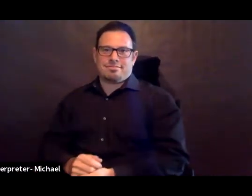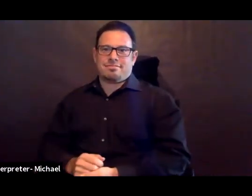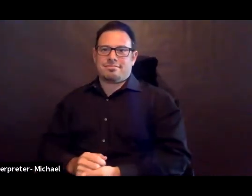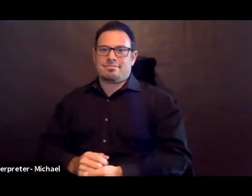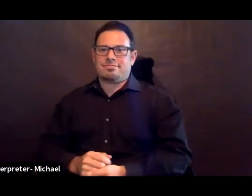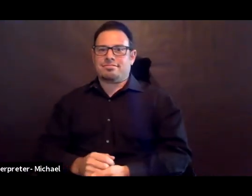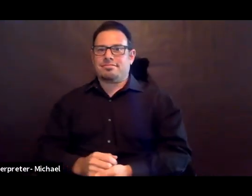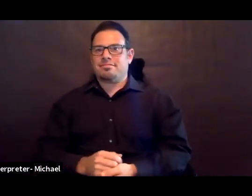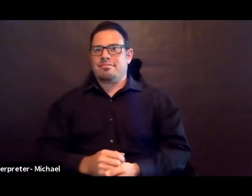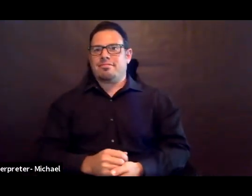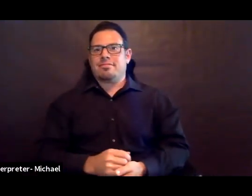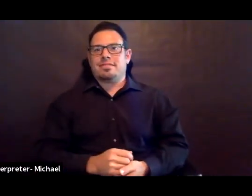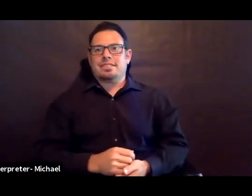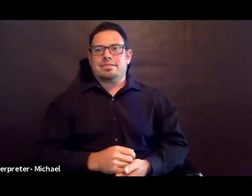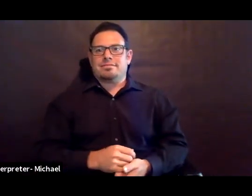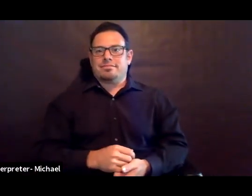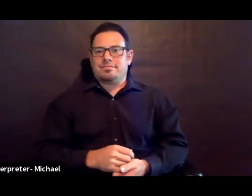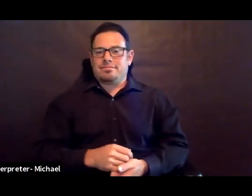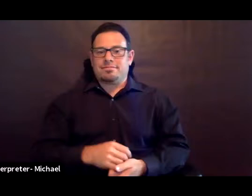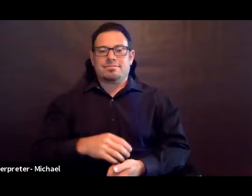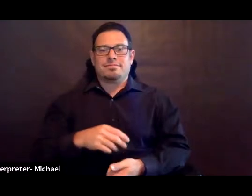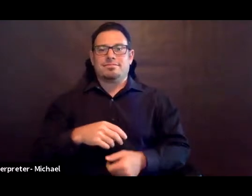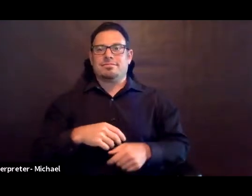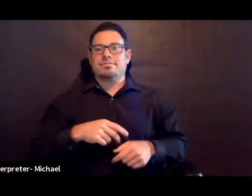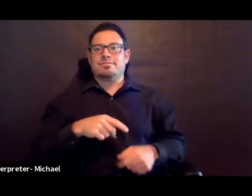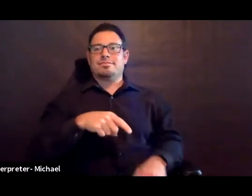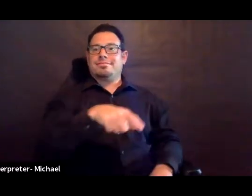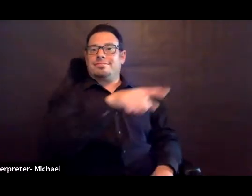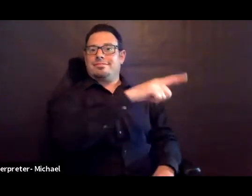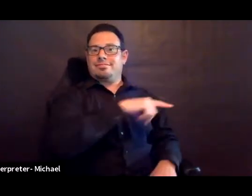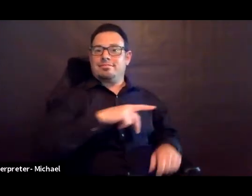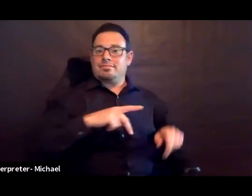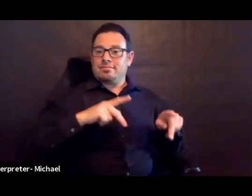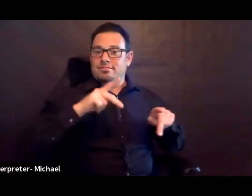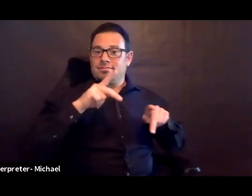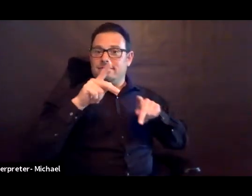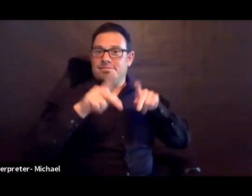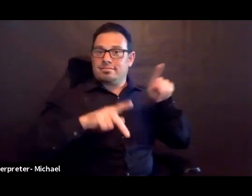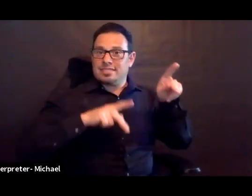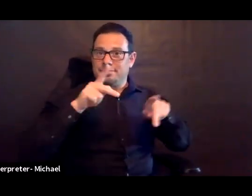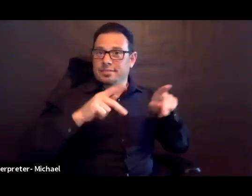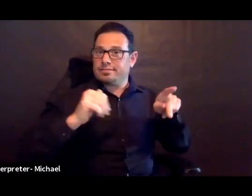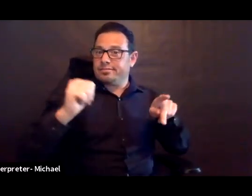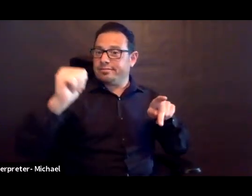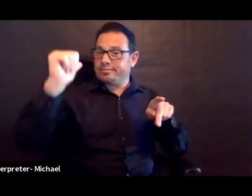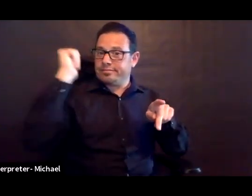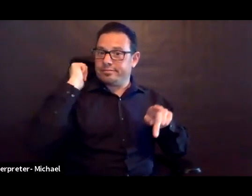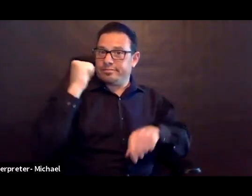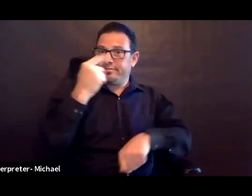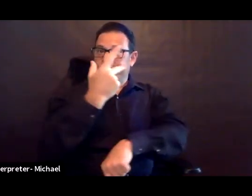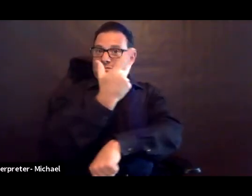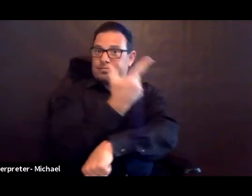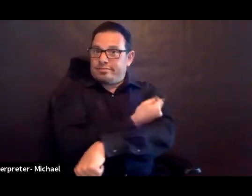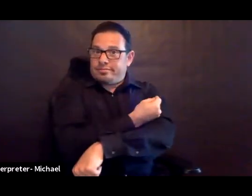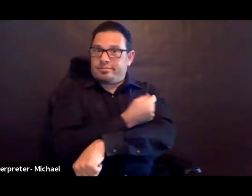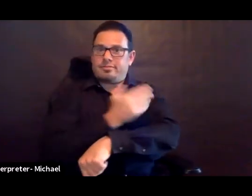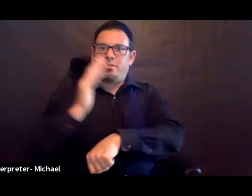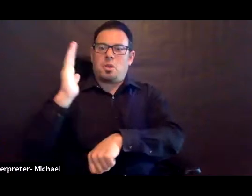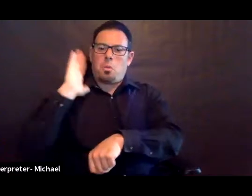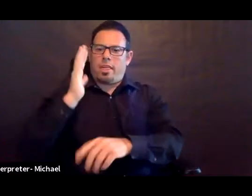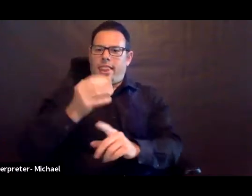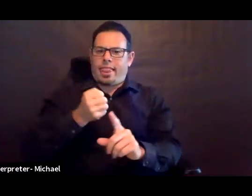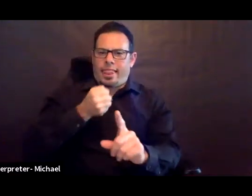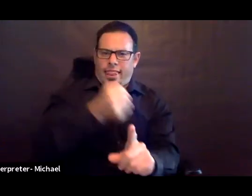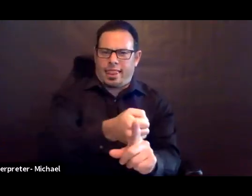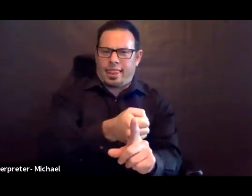in other countries and in other states here in the United States. You know, this is especially important if you're planning to take advantage